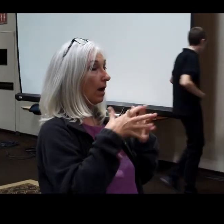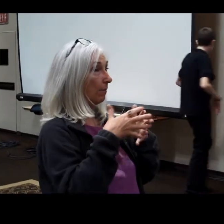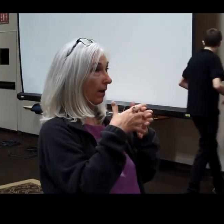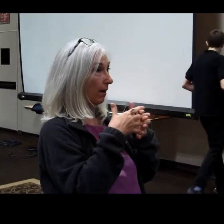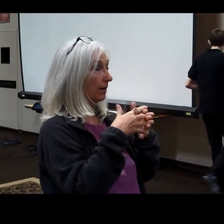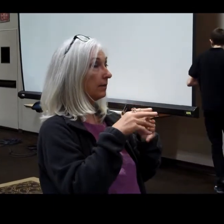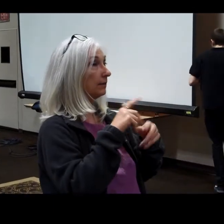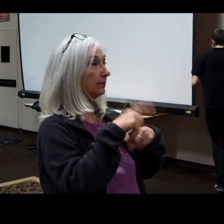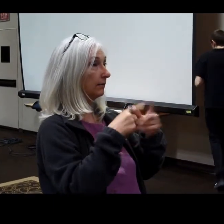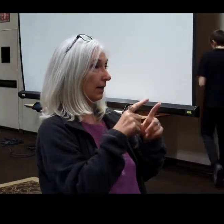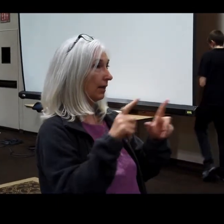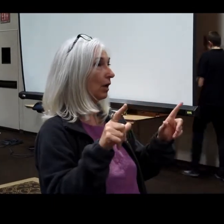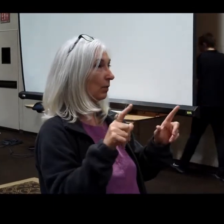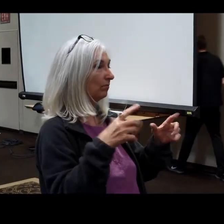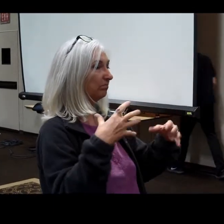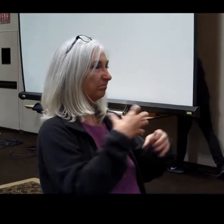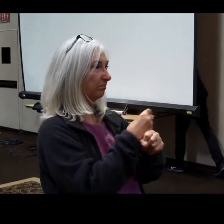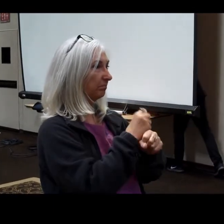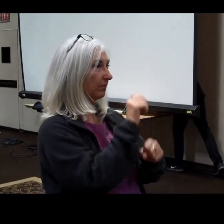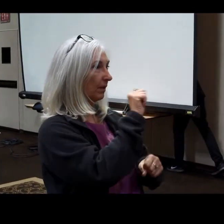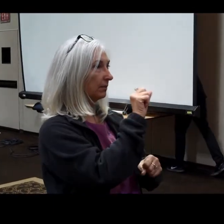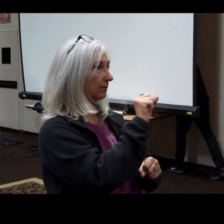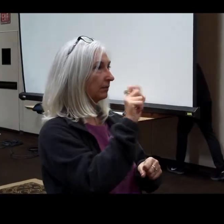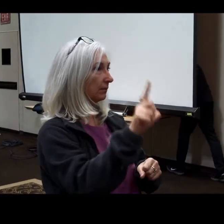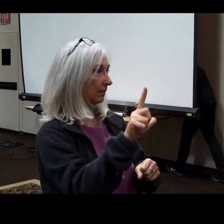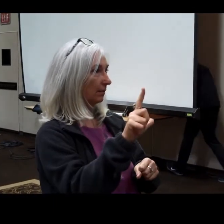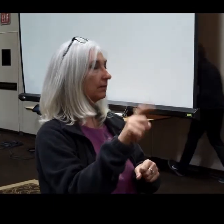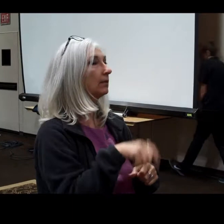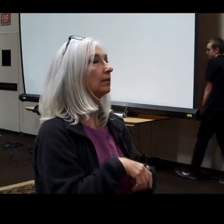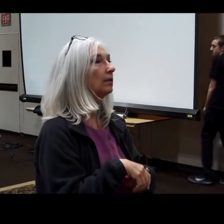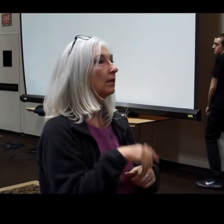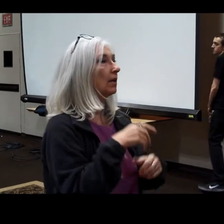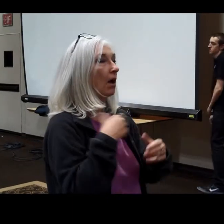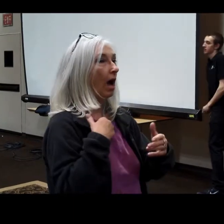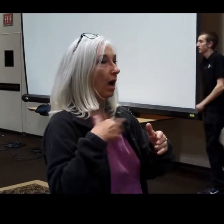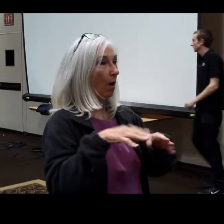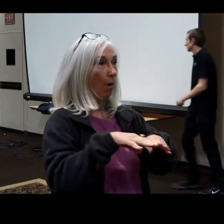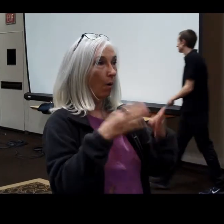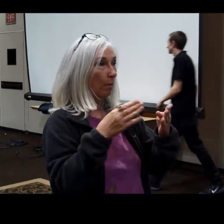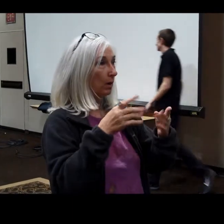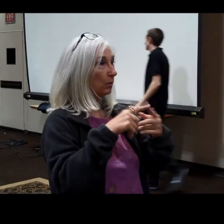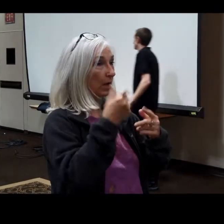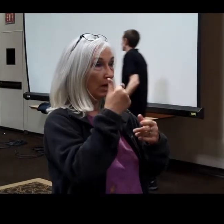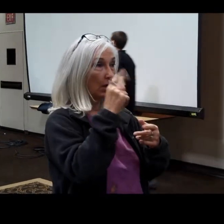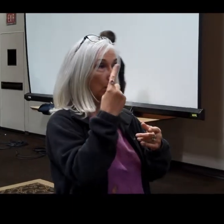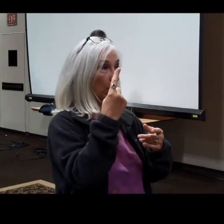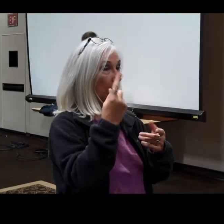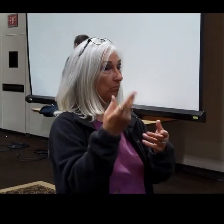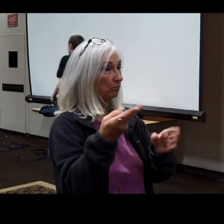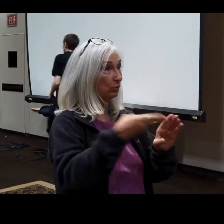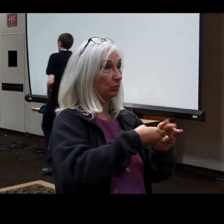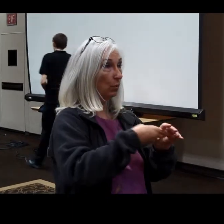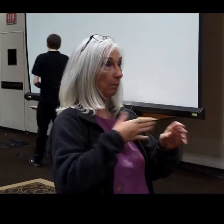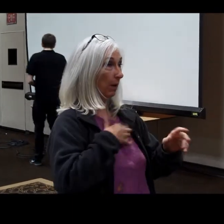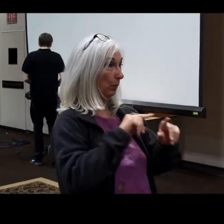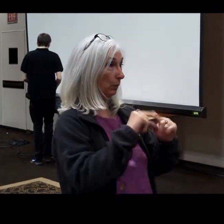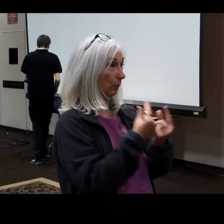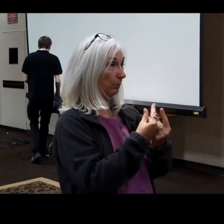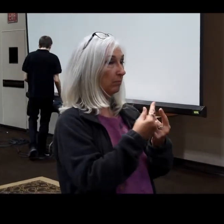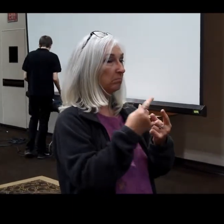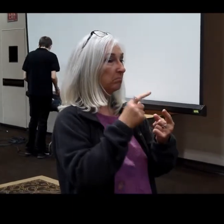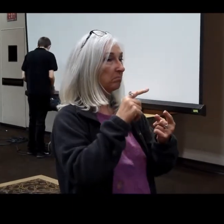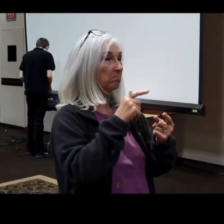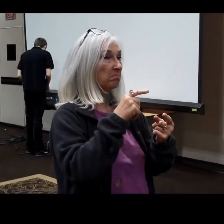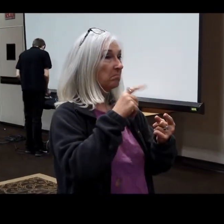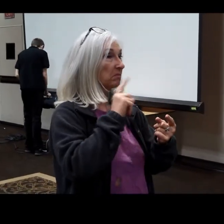That means American Sign Language, and it's abbreviated ASL, American Sign Language. And it's open to anyone